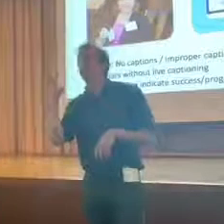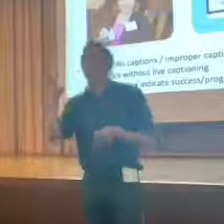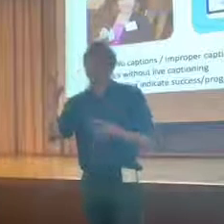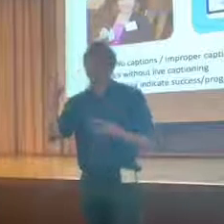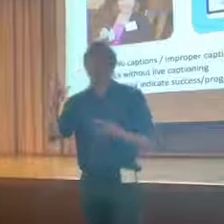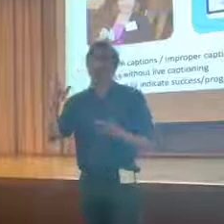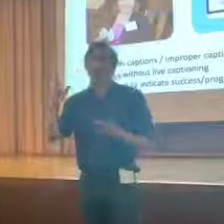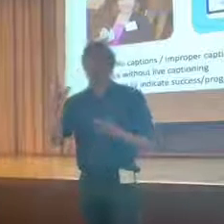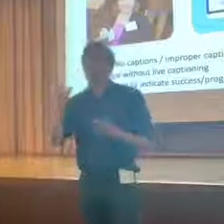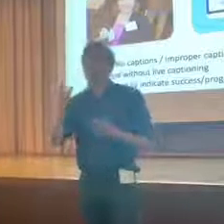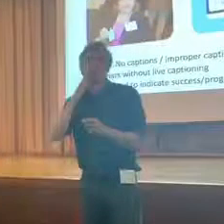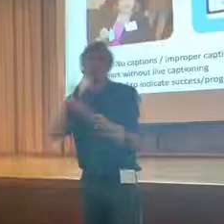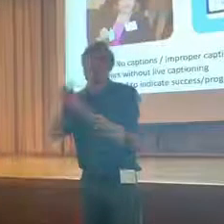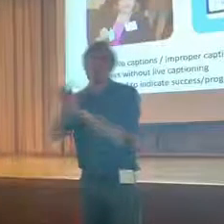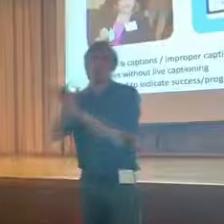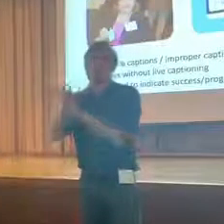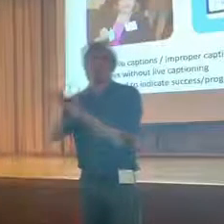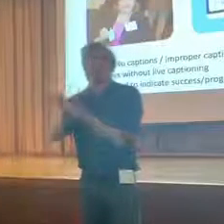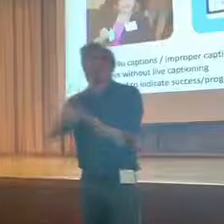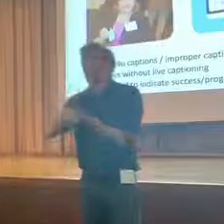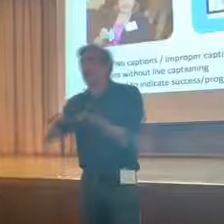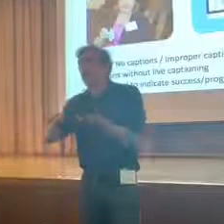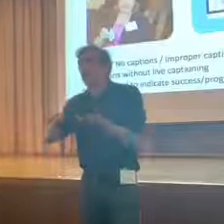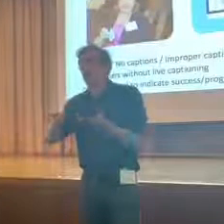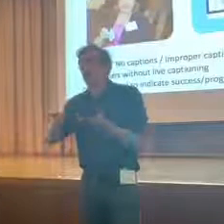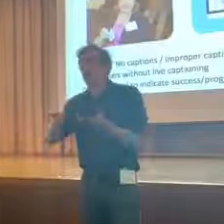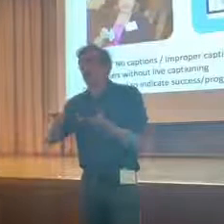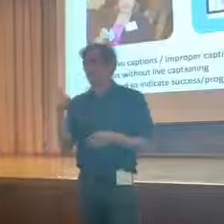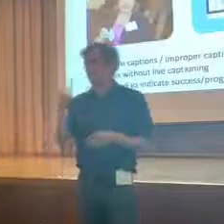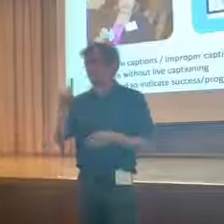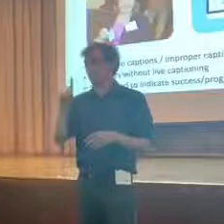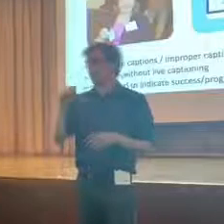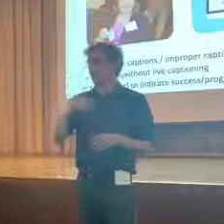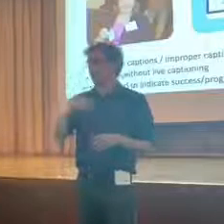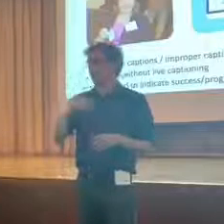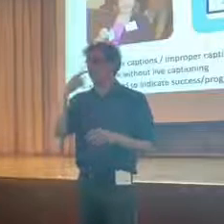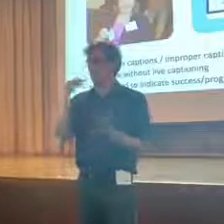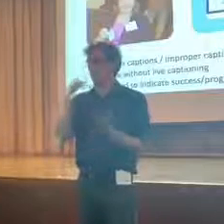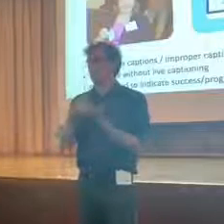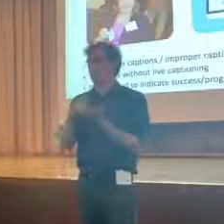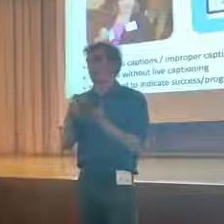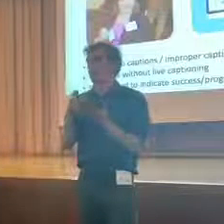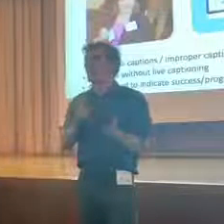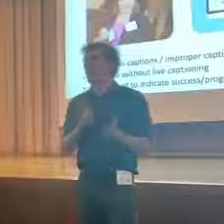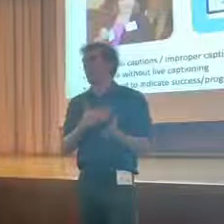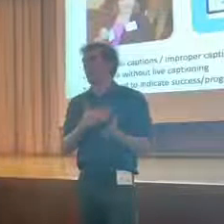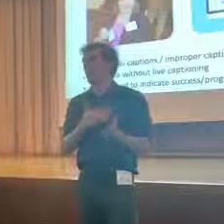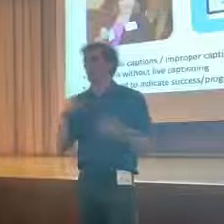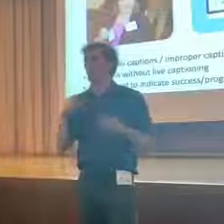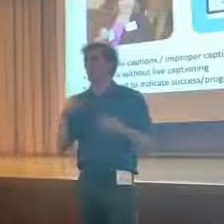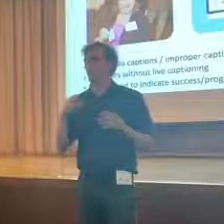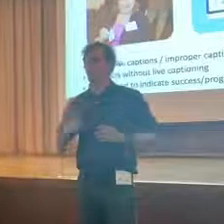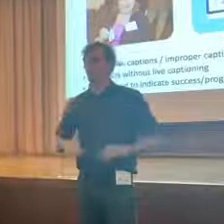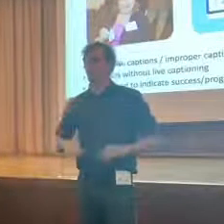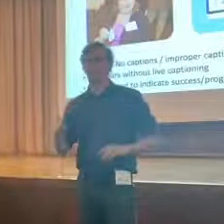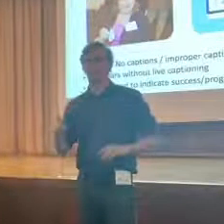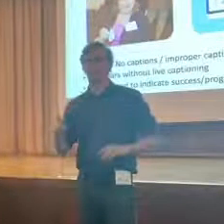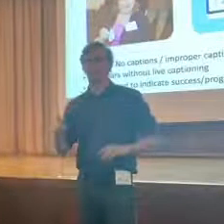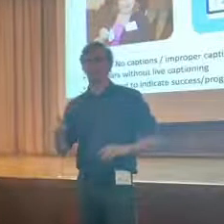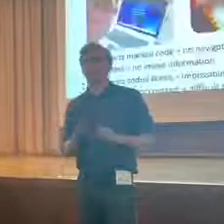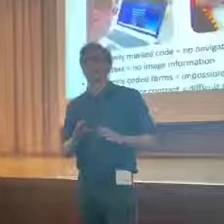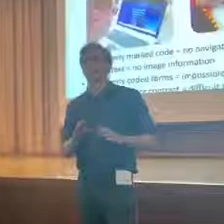know, it's one of the disabilities that I see a lot of our clients skip over, and I think it's a really important